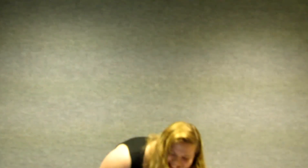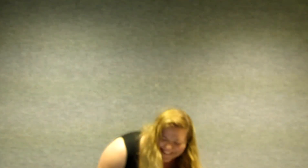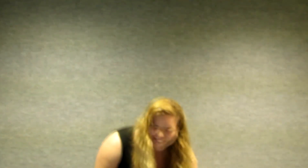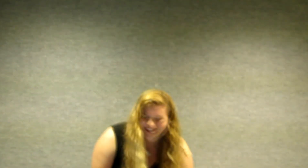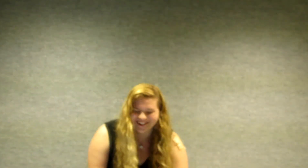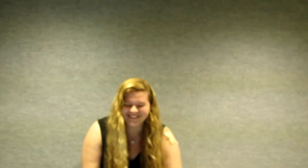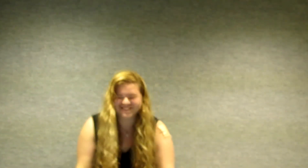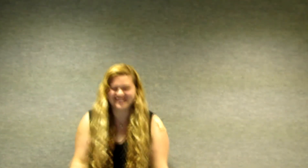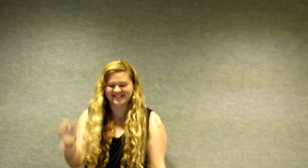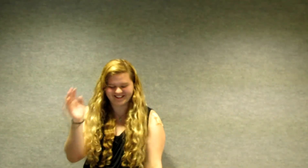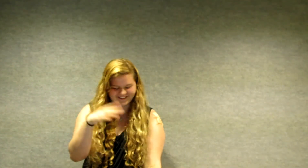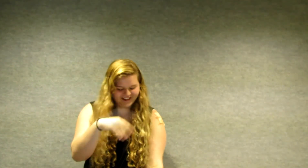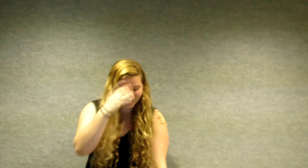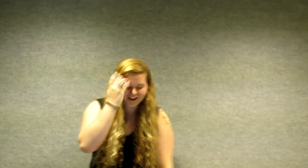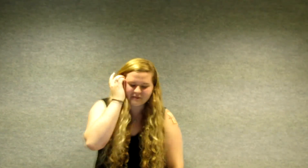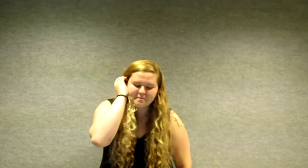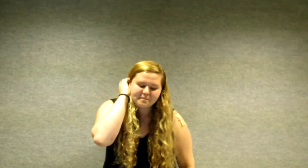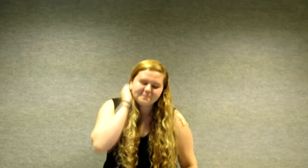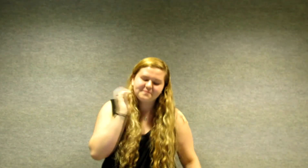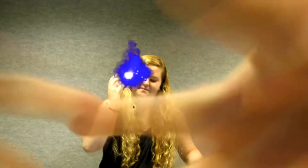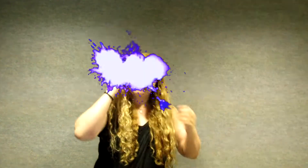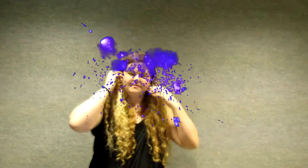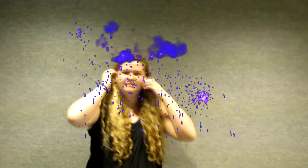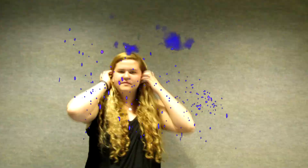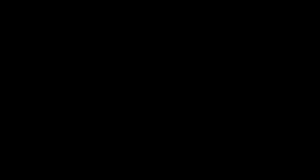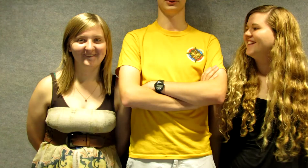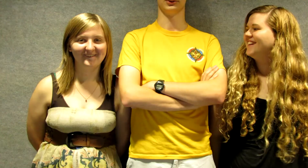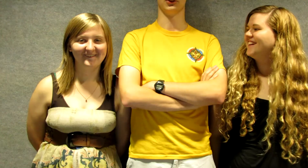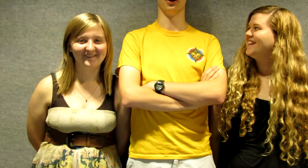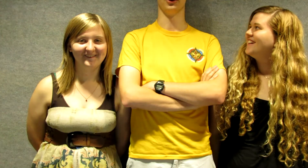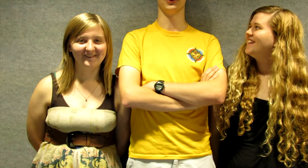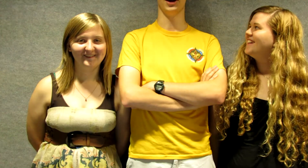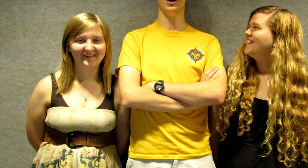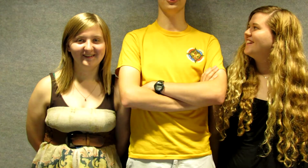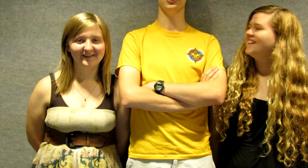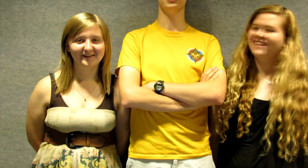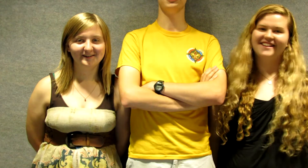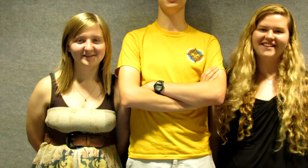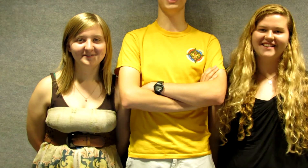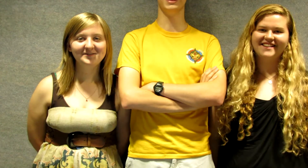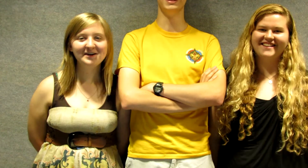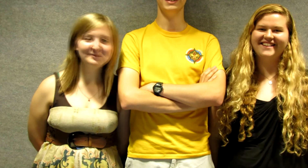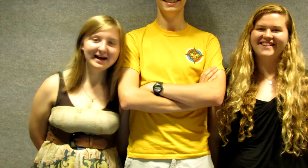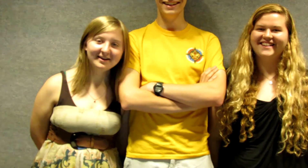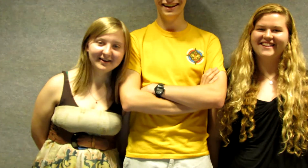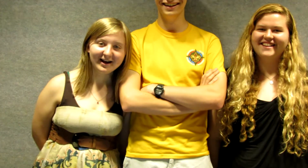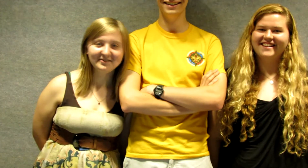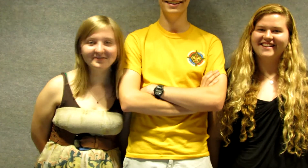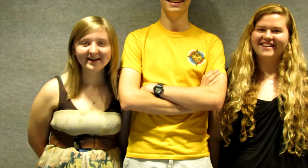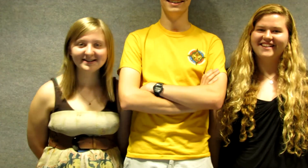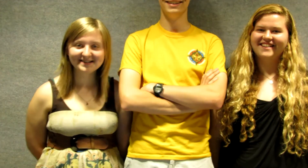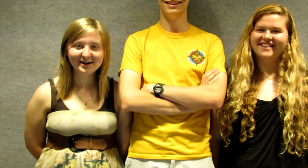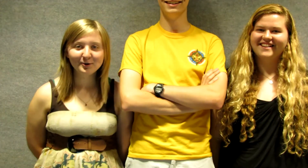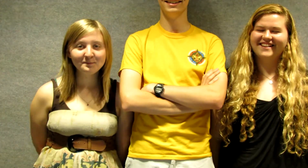Stop that. You're just too... Okay. So long for now. Farewell, avia, say